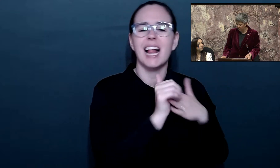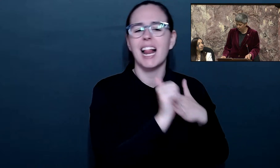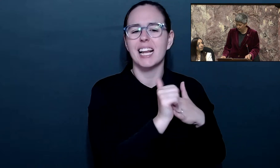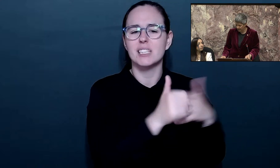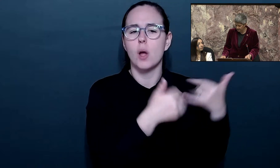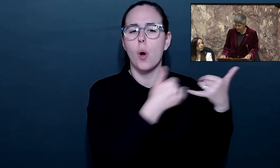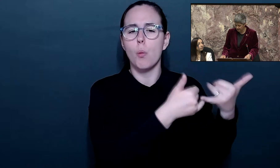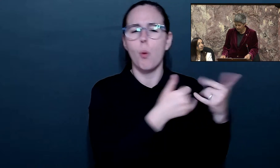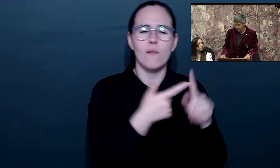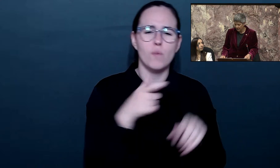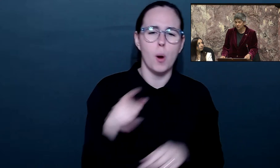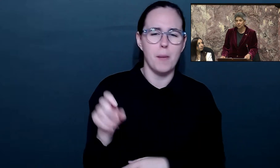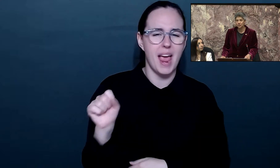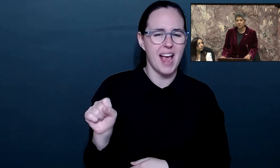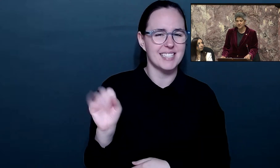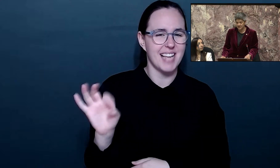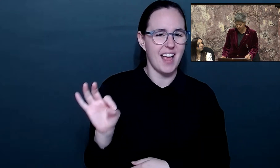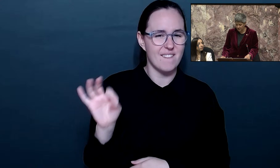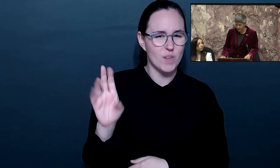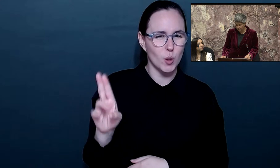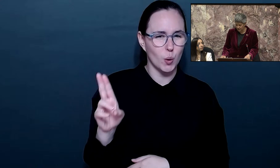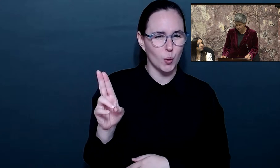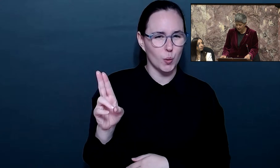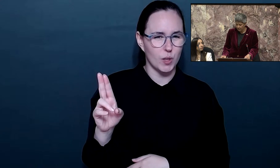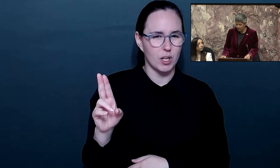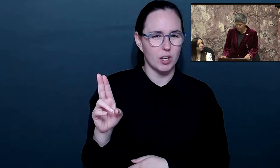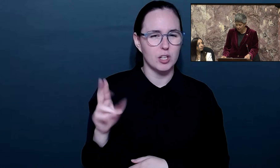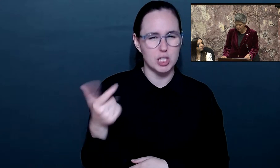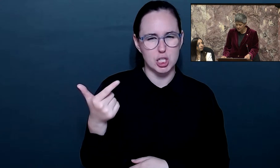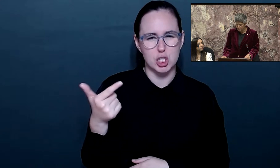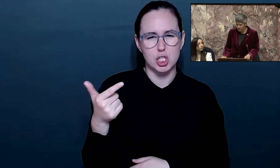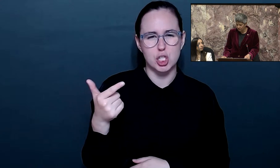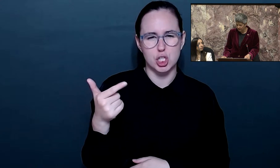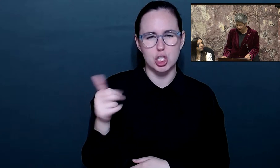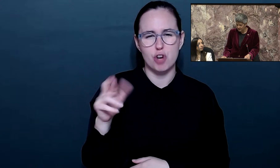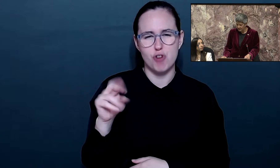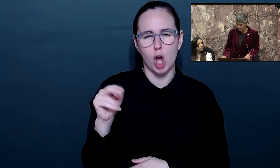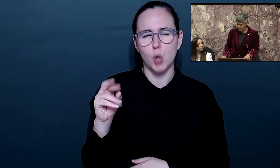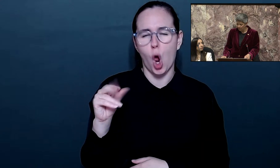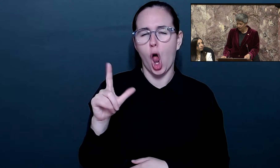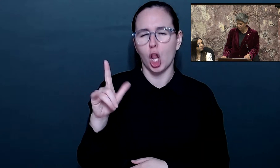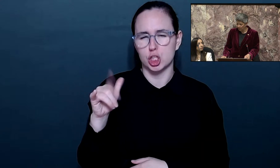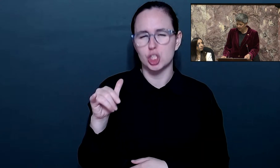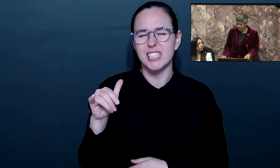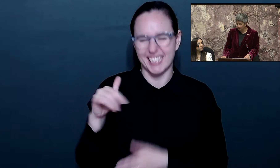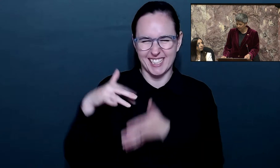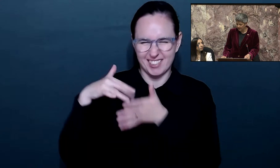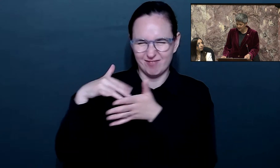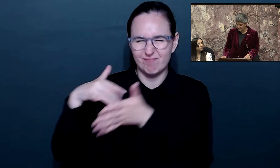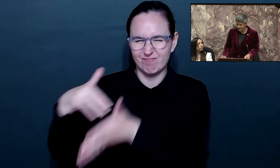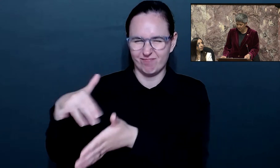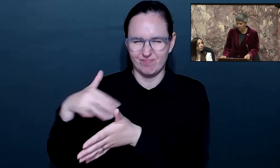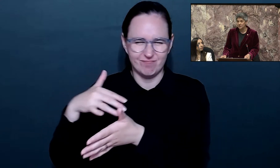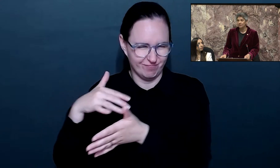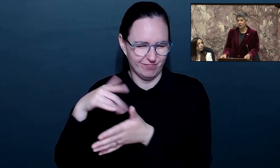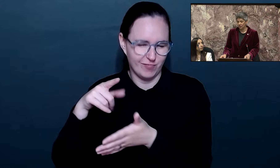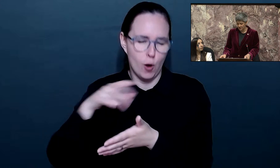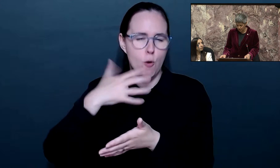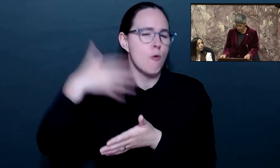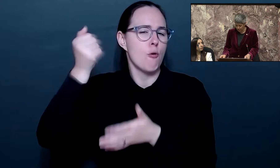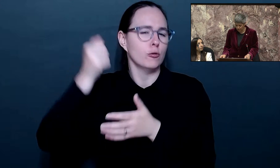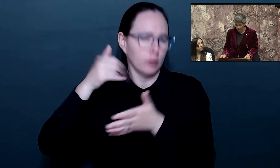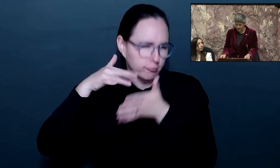advocating for affordable housing and social justice for seniors. Marion has also felt that what 411 provides to seniors